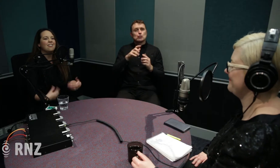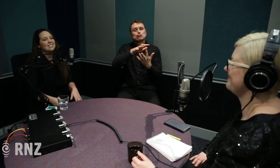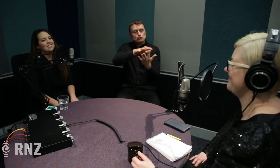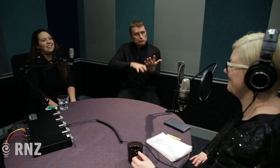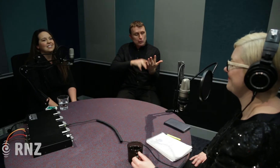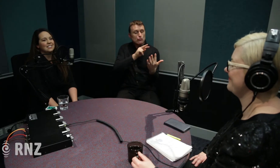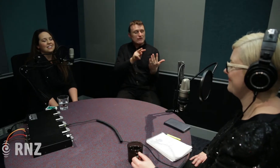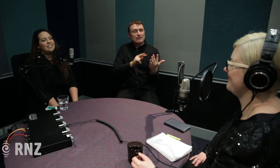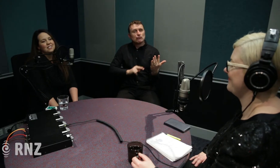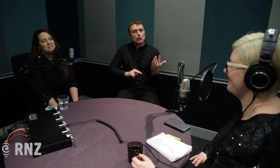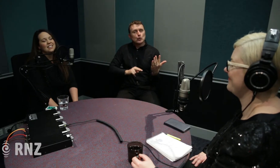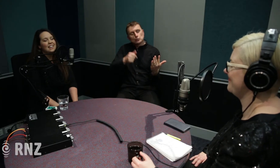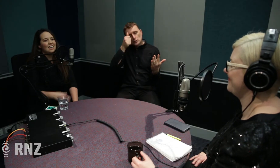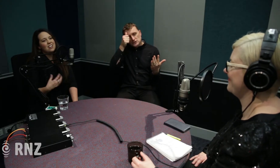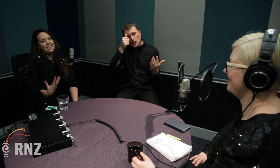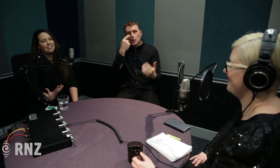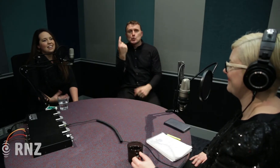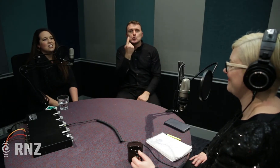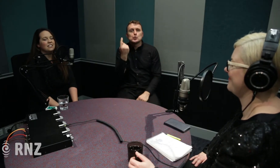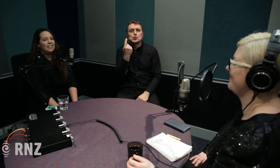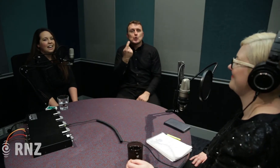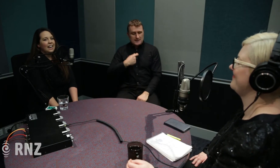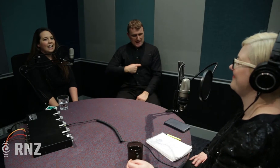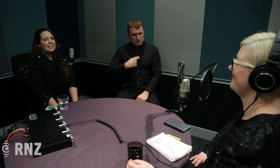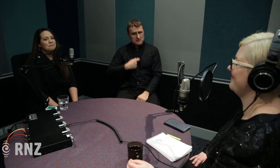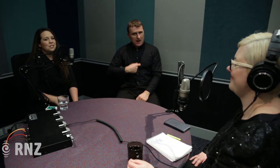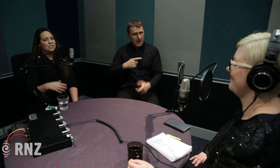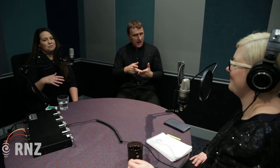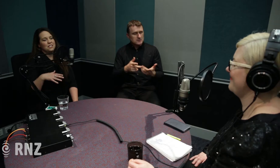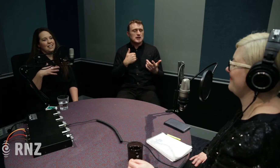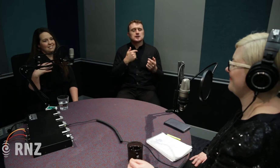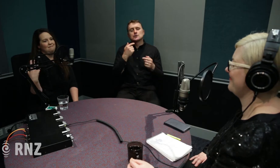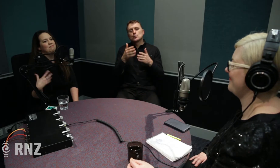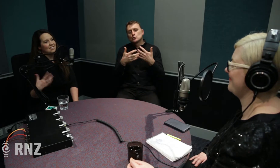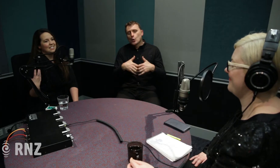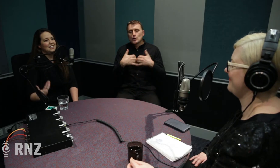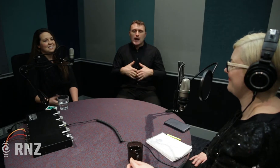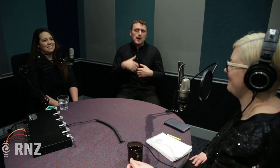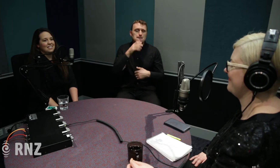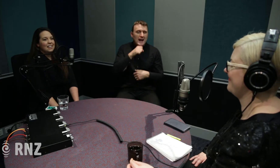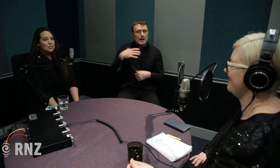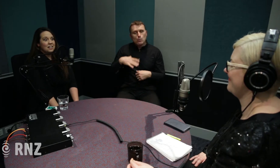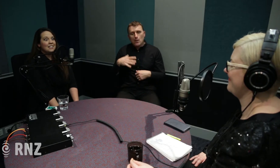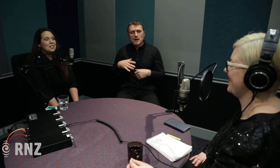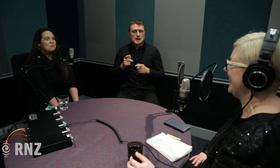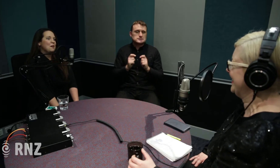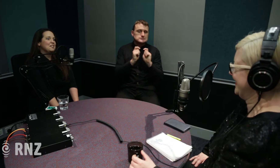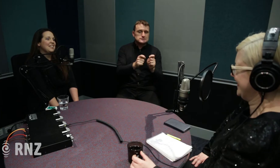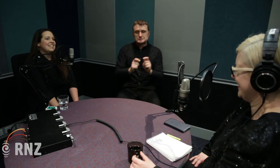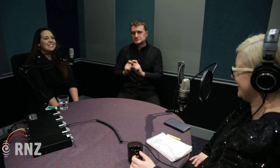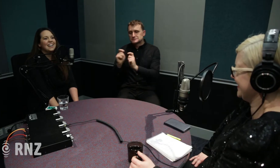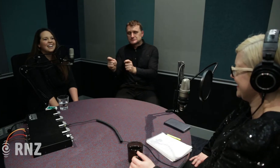the characters are like and things like that, and then character allocation, and then we sort of getting into the